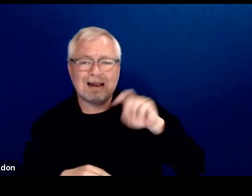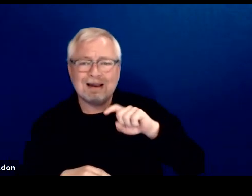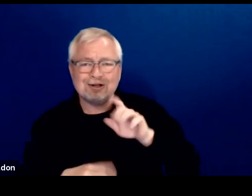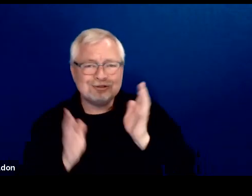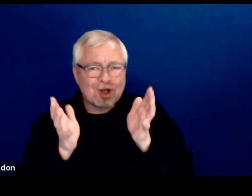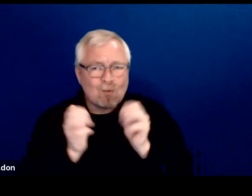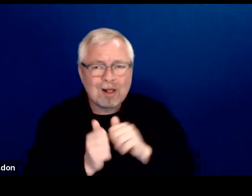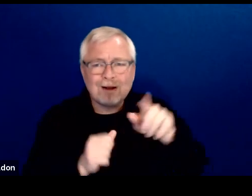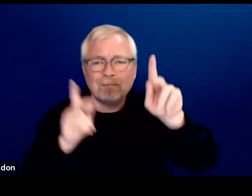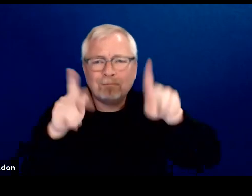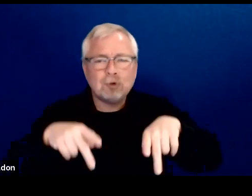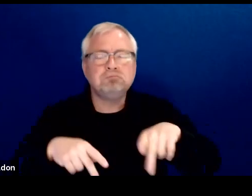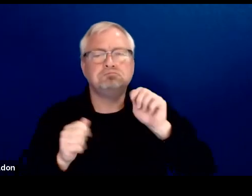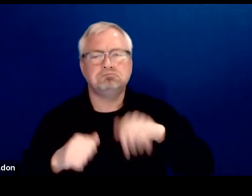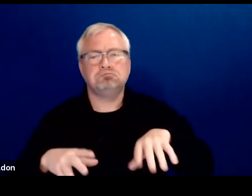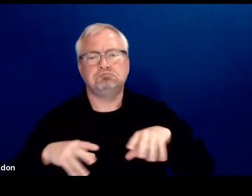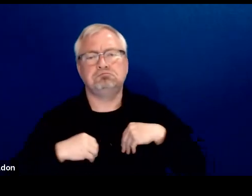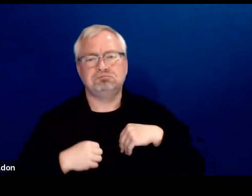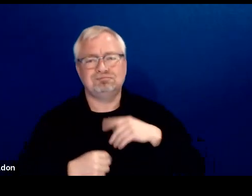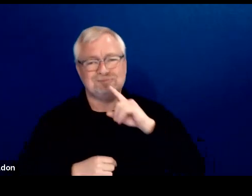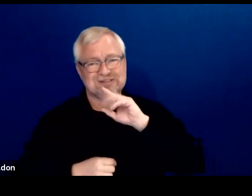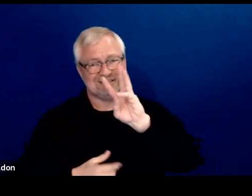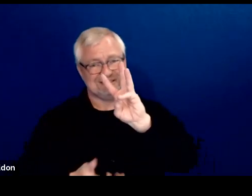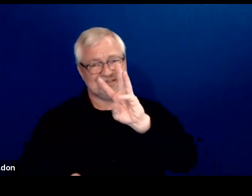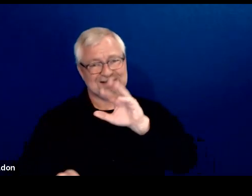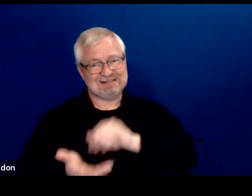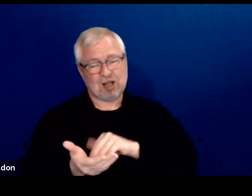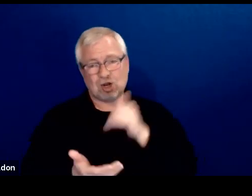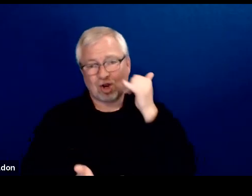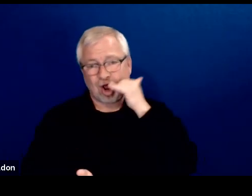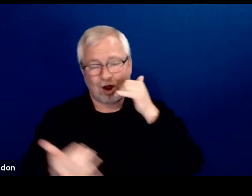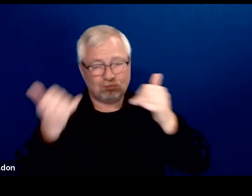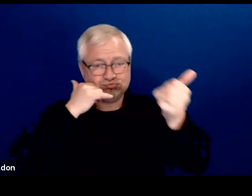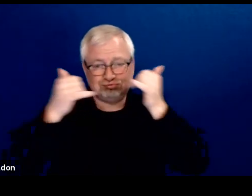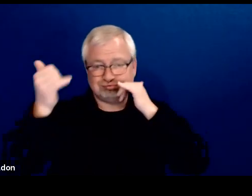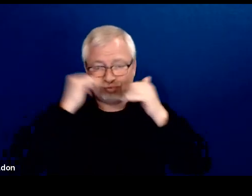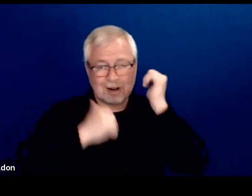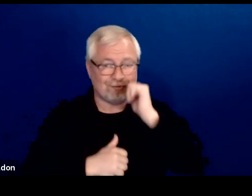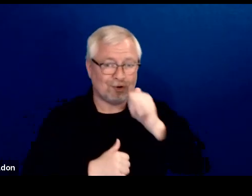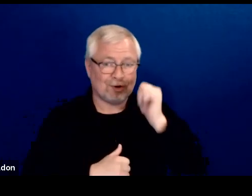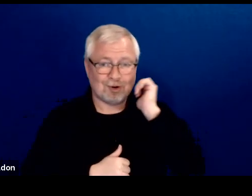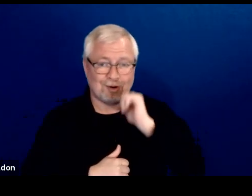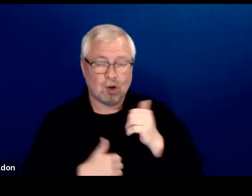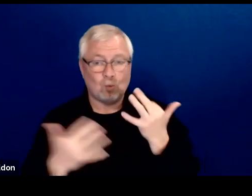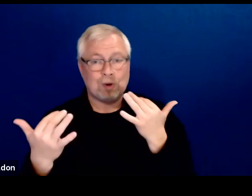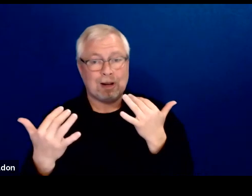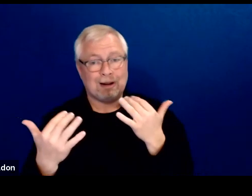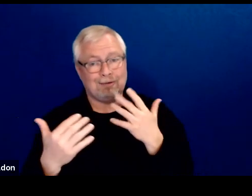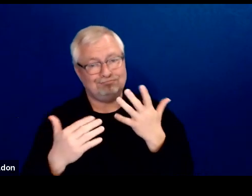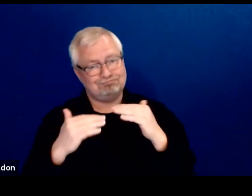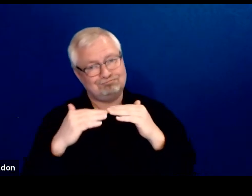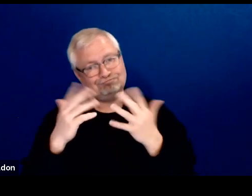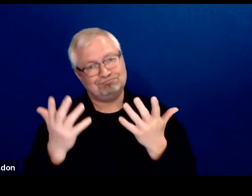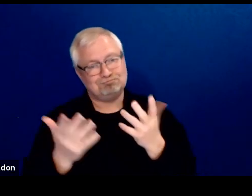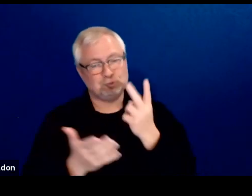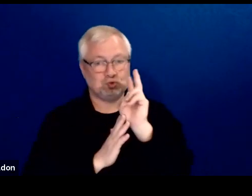around 62 minutes, which isn't great, but certainly is better than it could have been given the staffing increases that we've made over time to ensure that